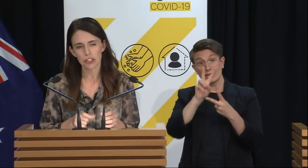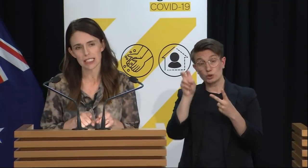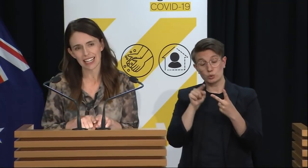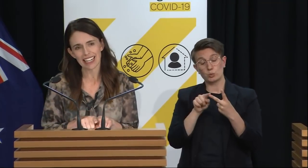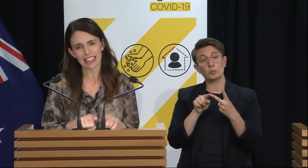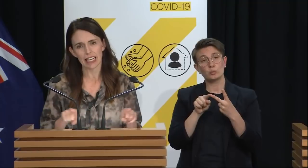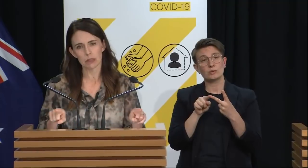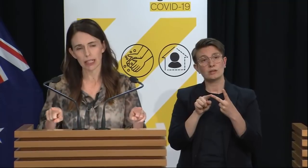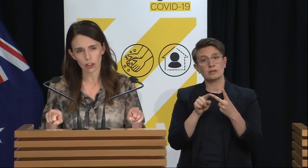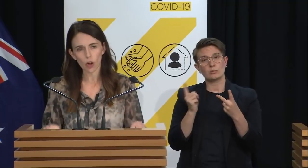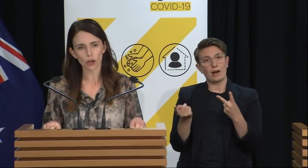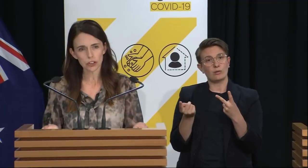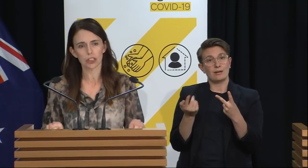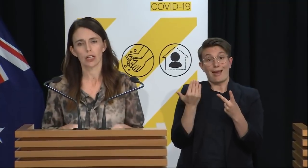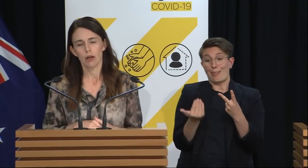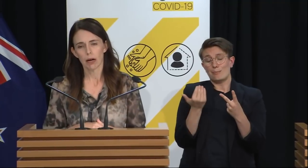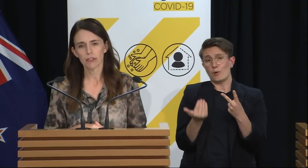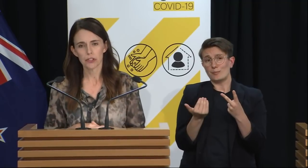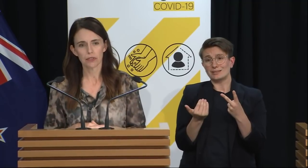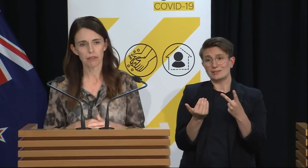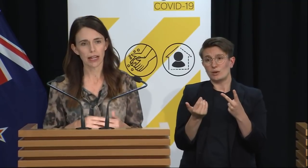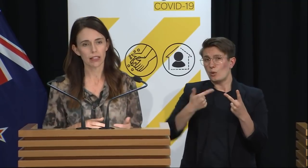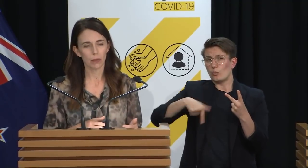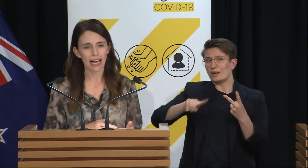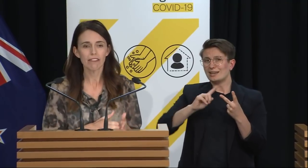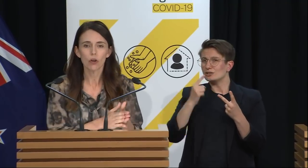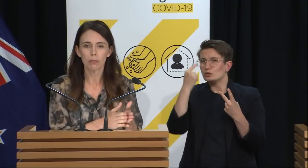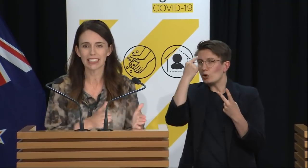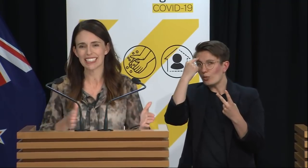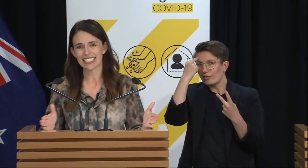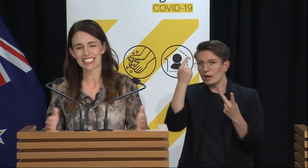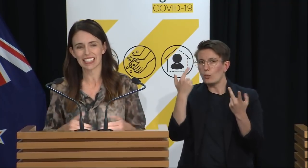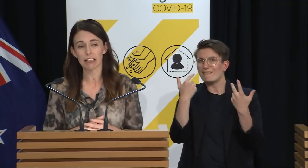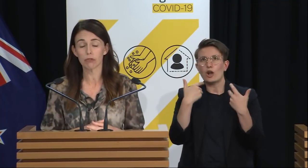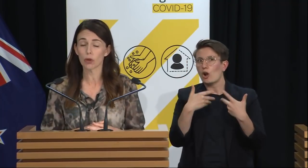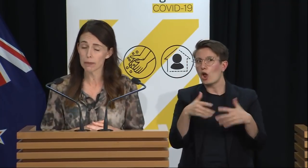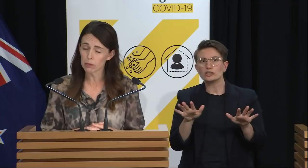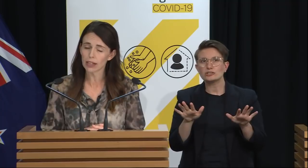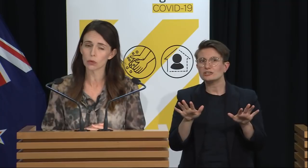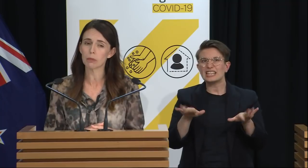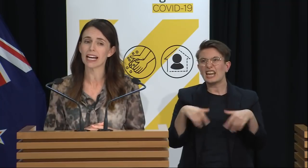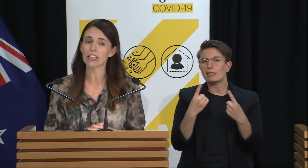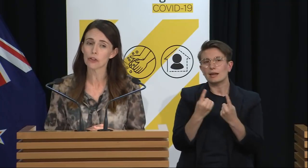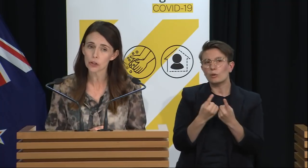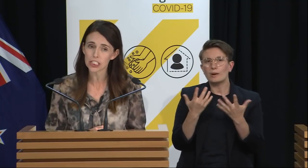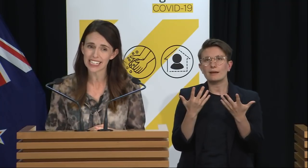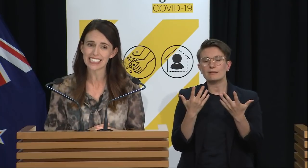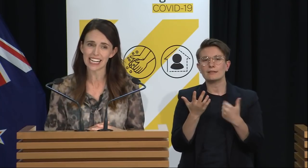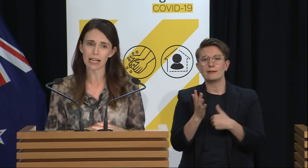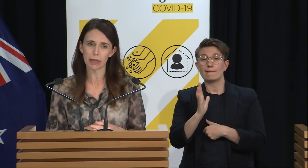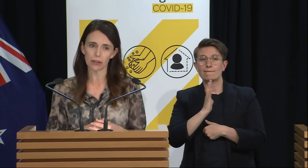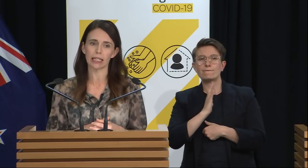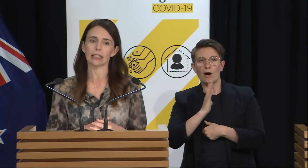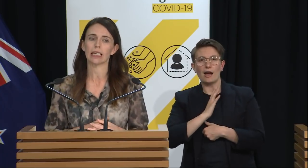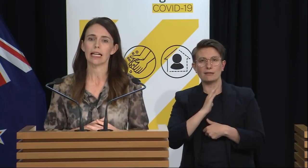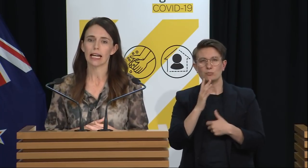to suggest that anything has been lost by virtue of the fact that we have not been consistently keep in mind, it would be a